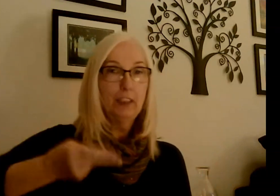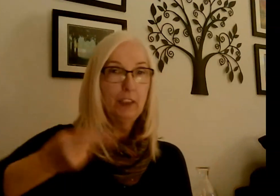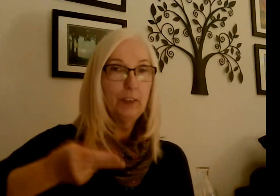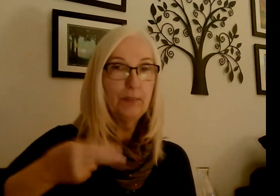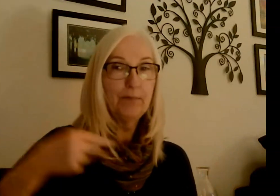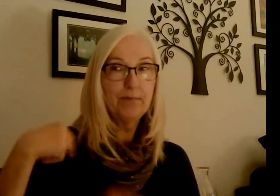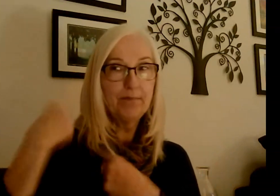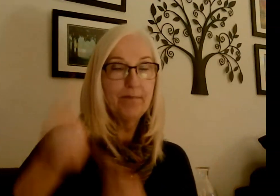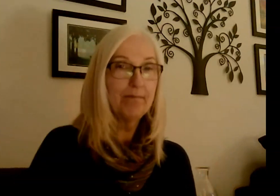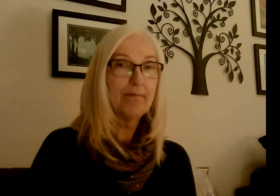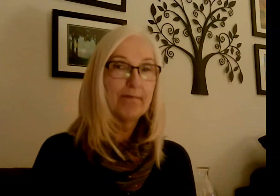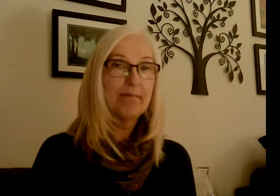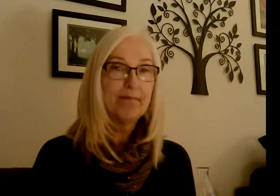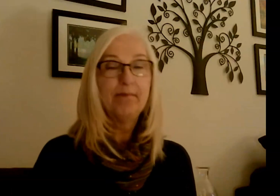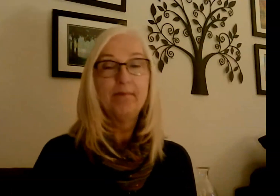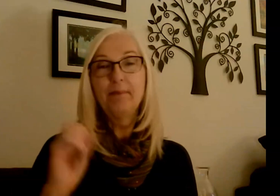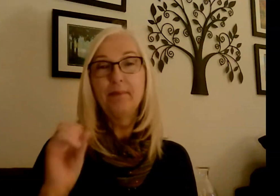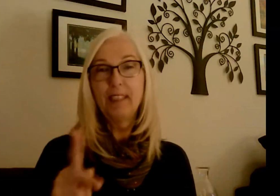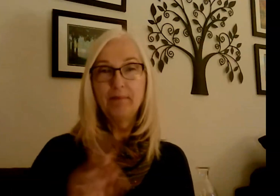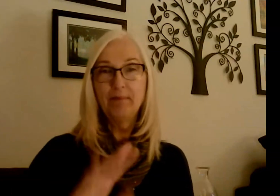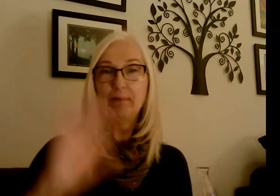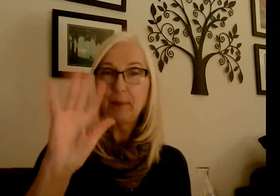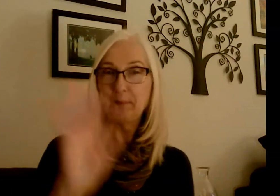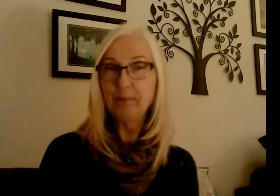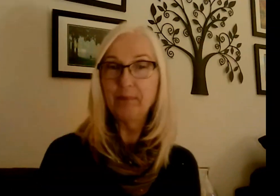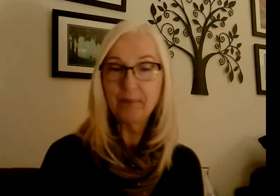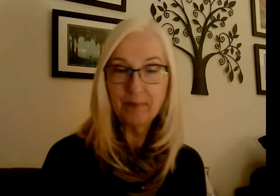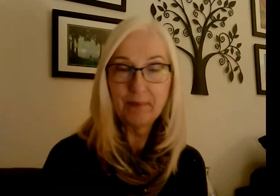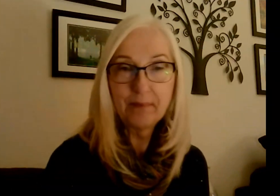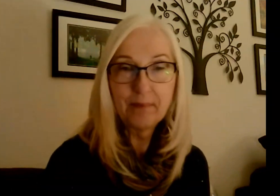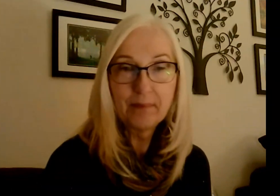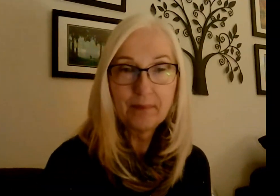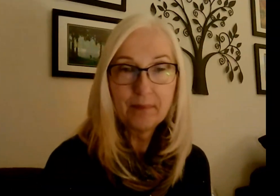helped you and you understand, and you have understood my history of becoming a vegan. Bye.